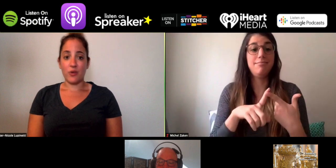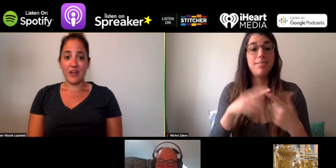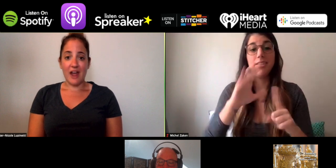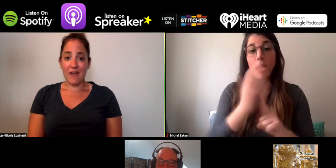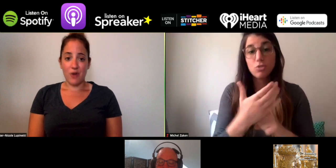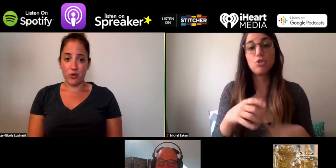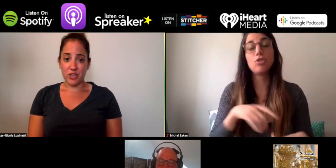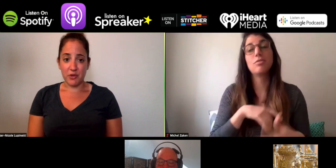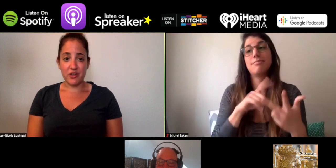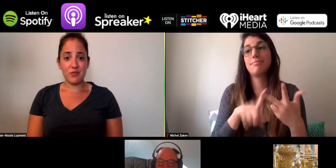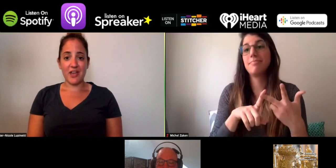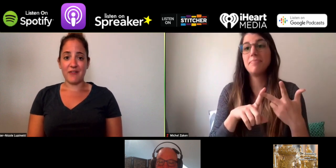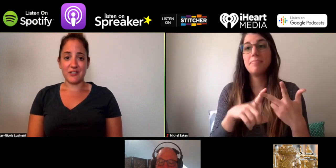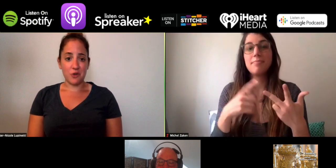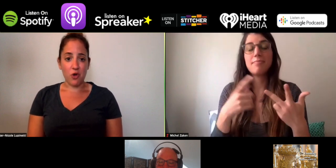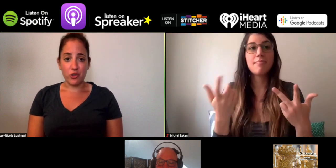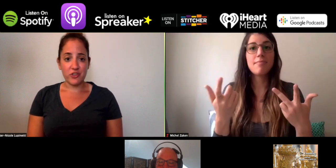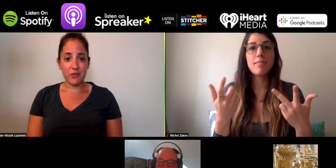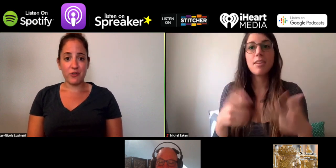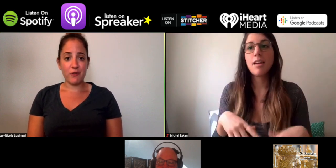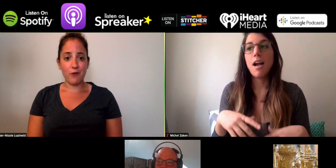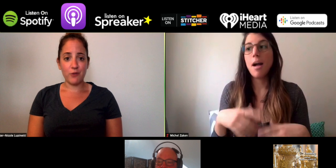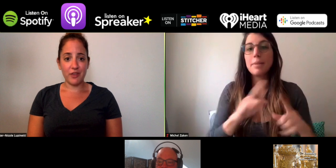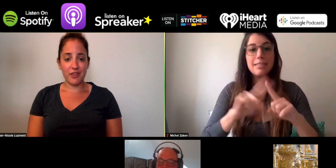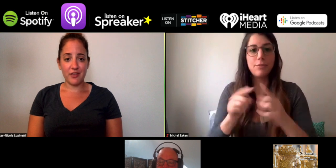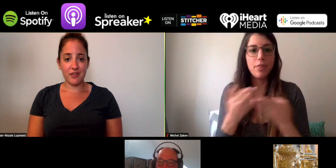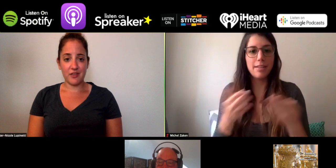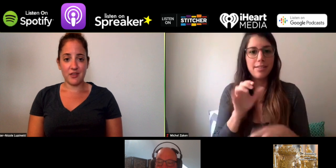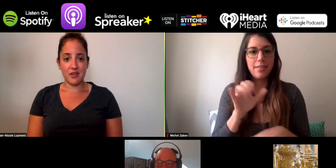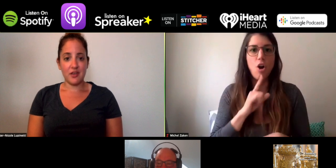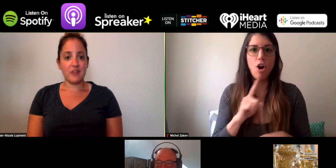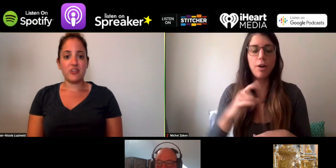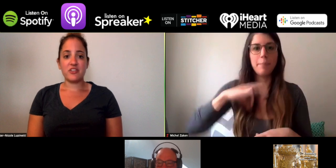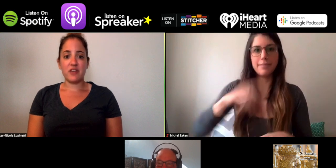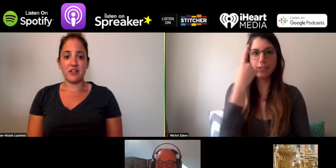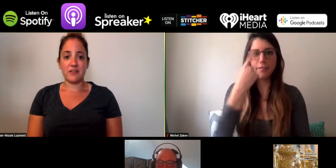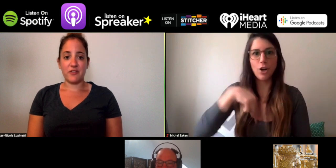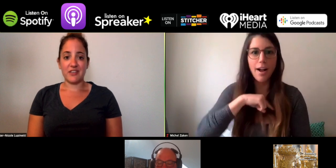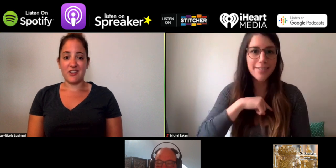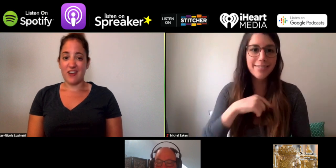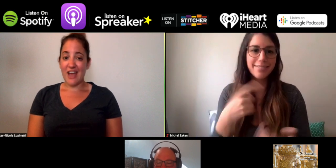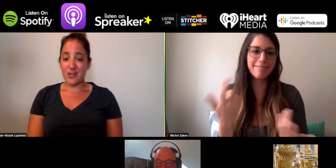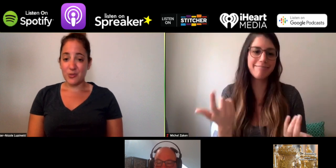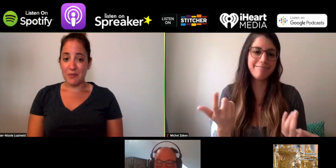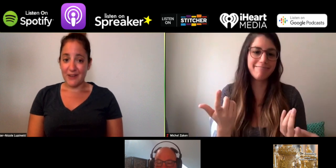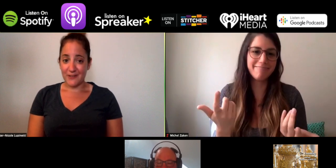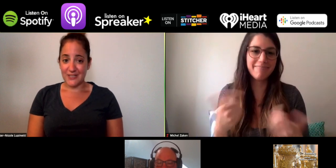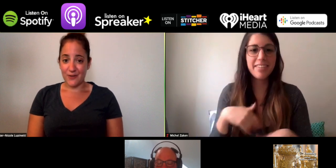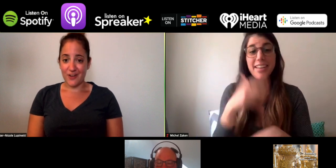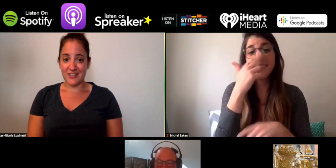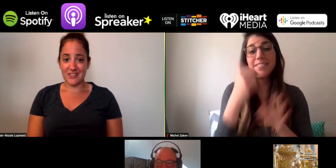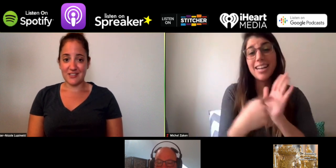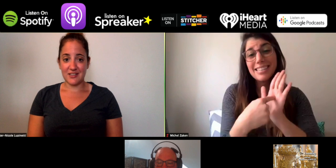You know, we have our own community. We have a different culture that we're involved with. There are just a lot of different things that are actual